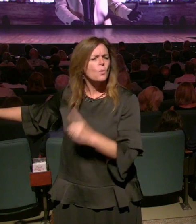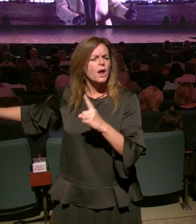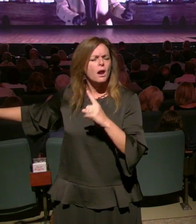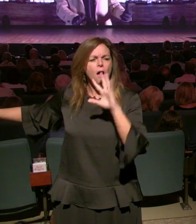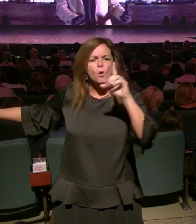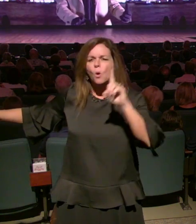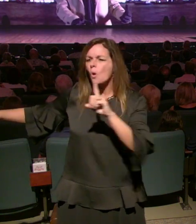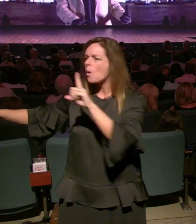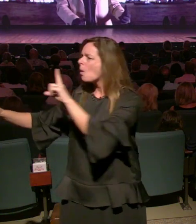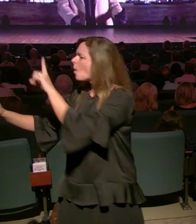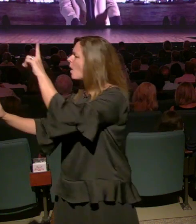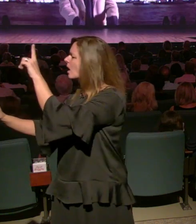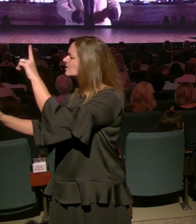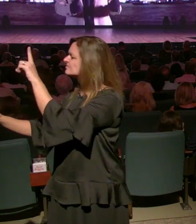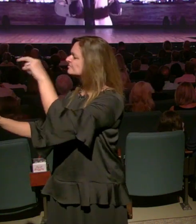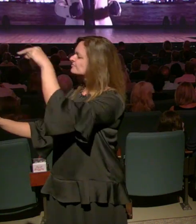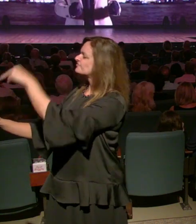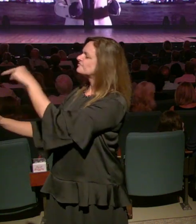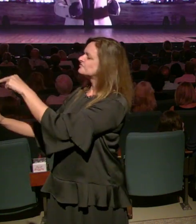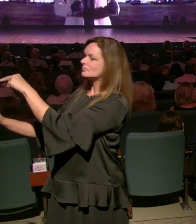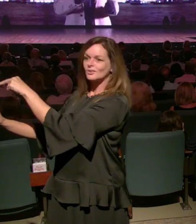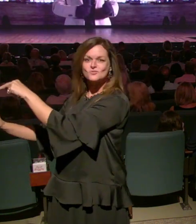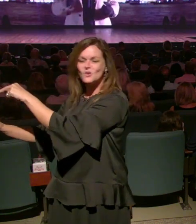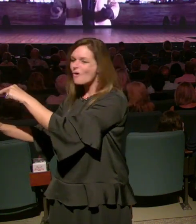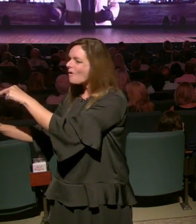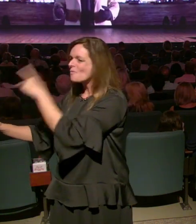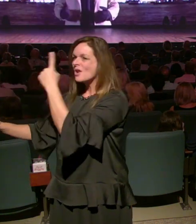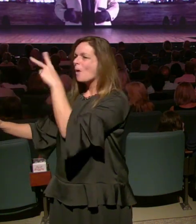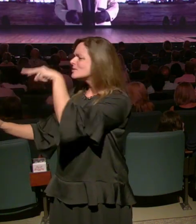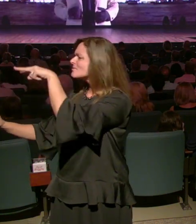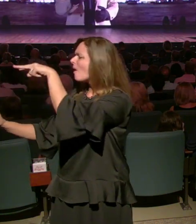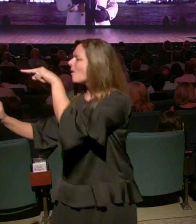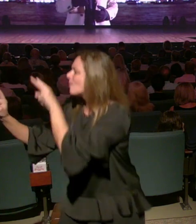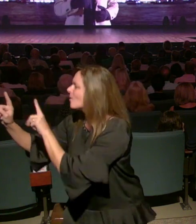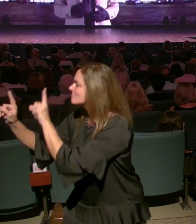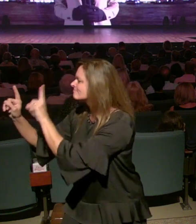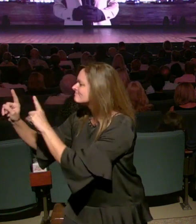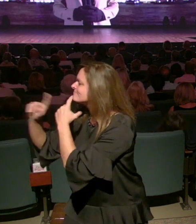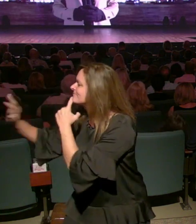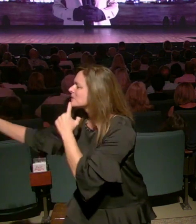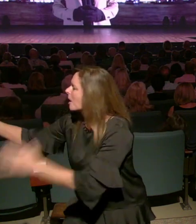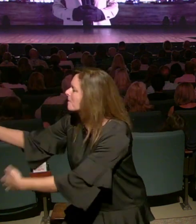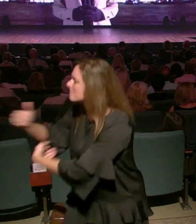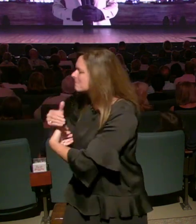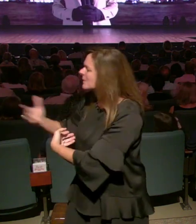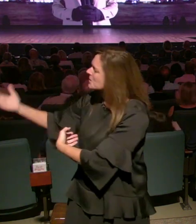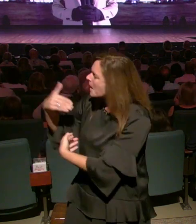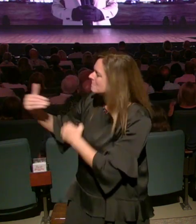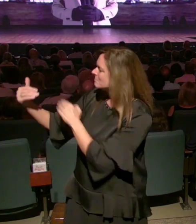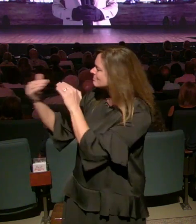level, right at their point of need, and He would help them up. See, through the gift of Jesus, God is saying, I see you today, and I want you to see